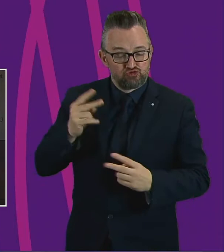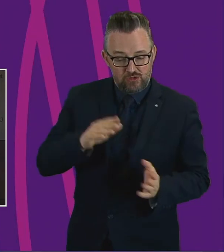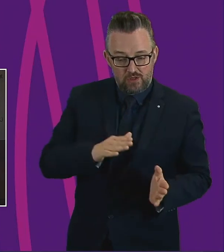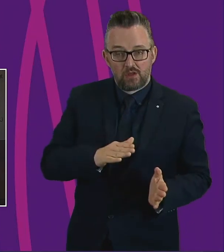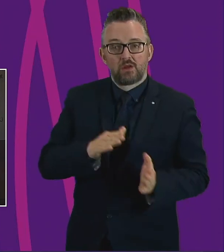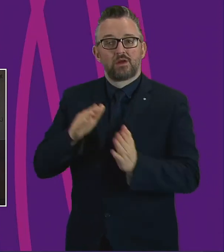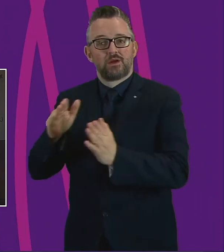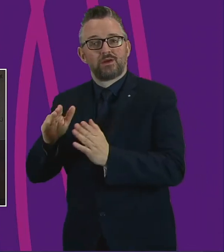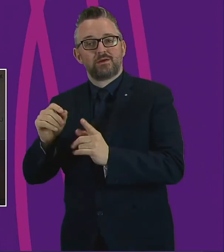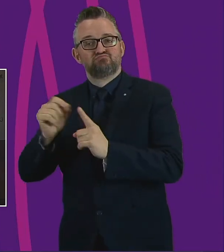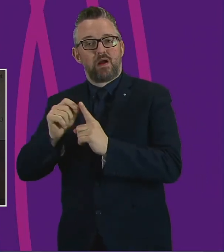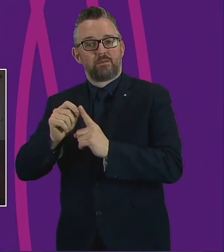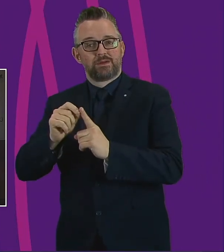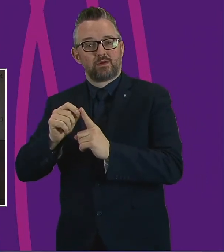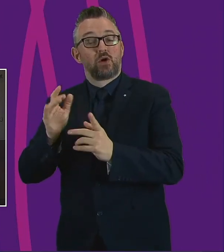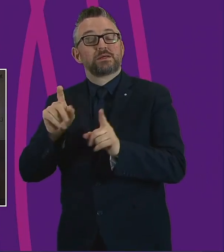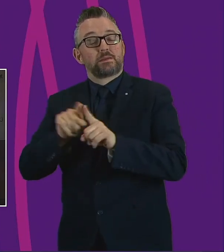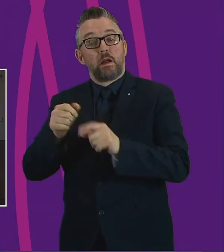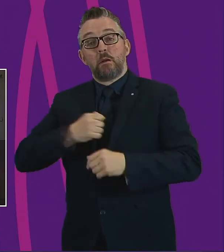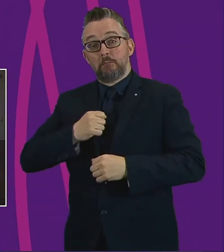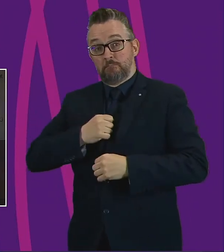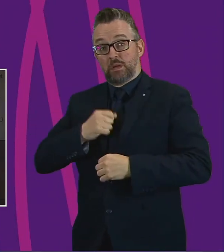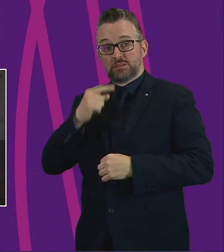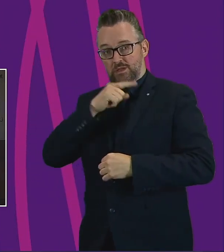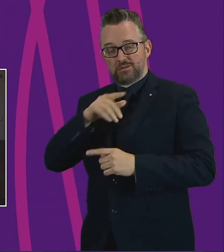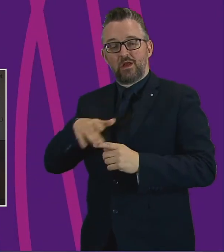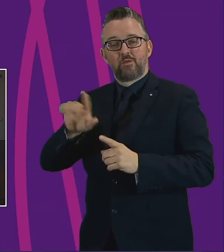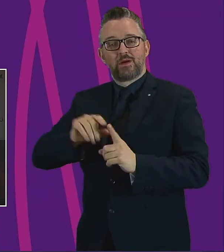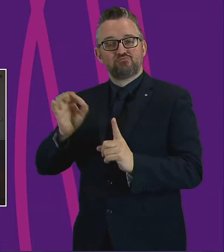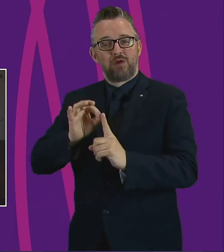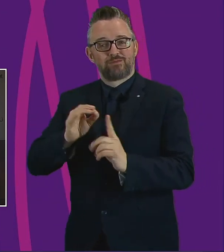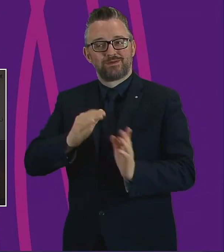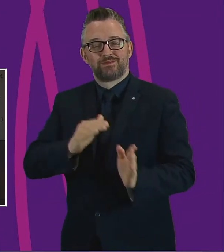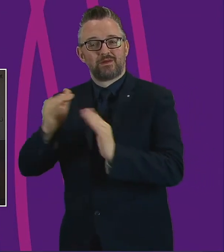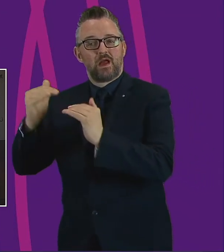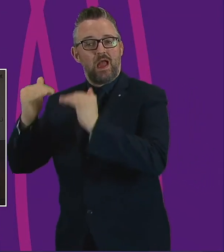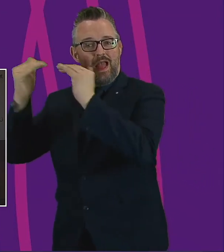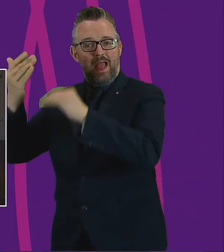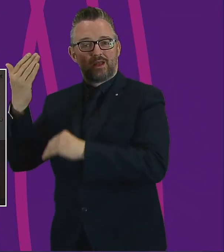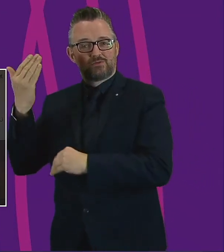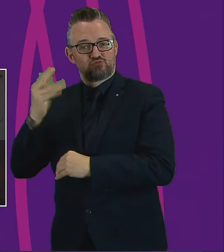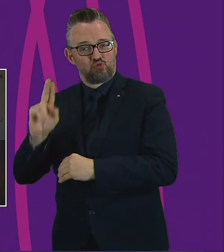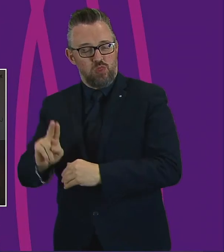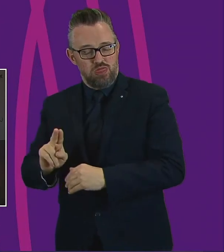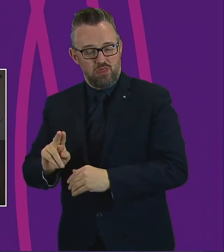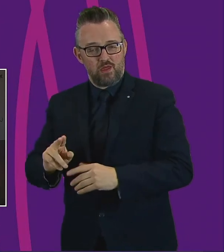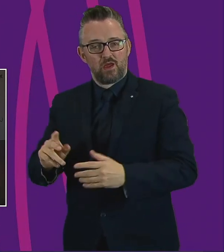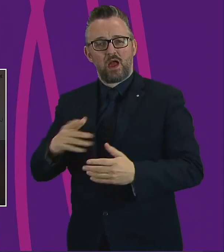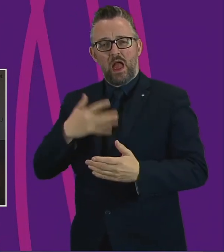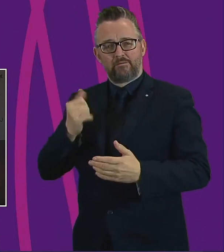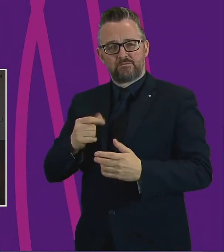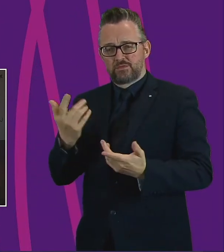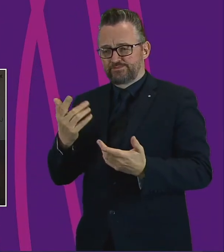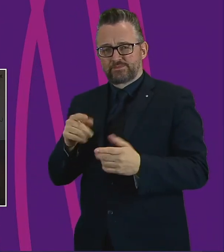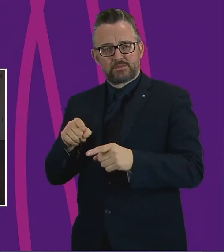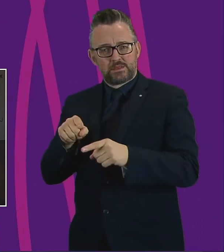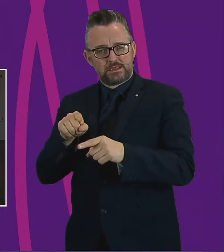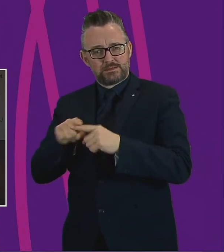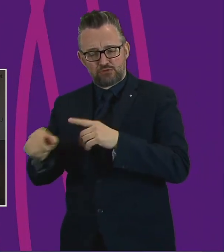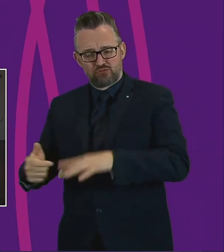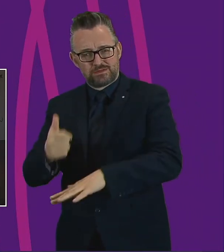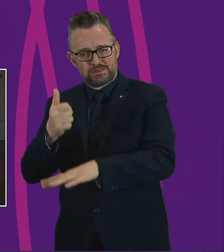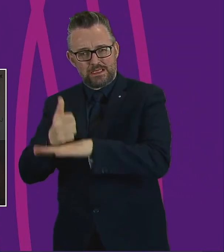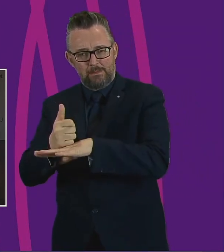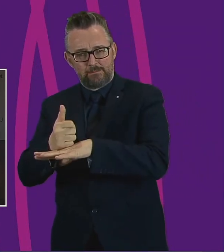the case for my own son, from primary to secondary, and the potential for there to be some special measures required in relation to